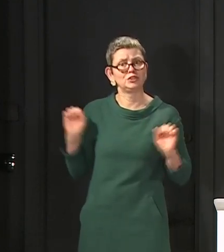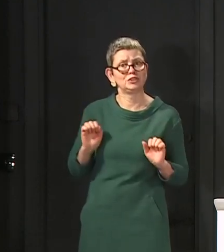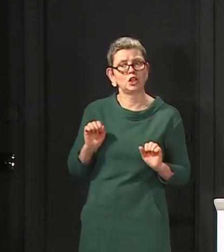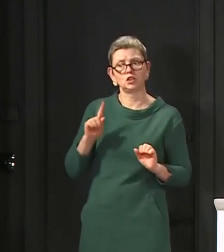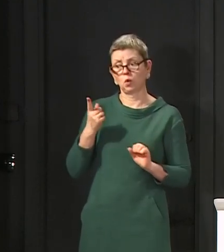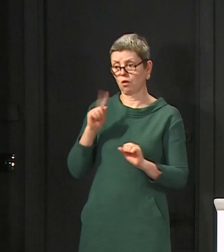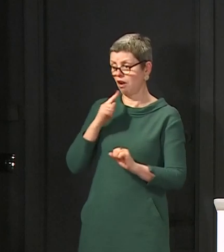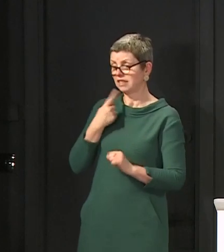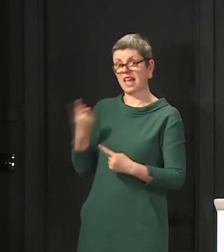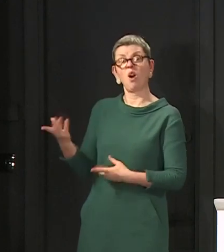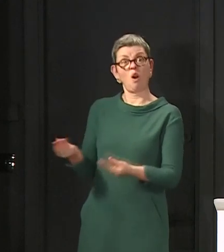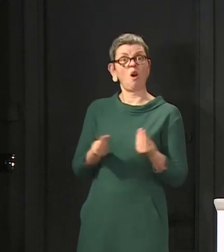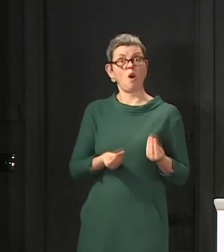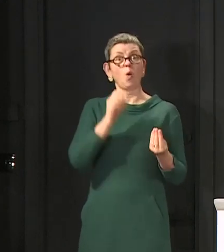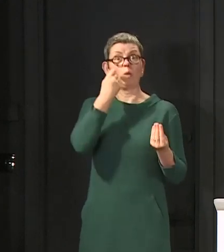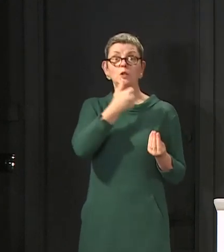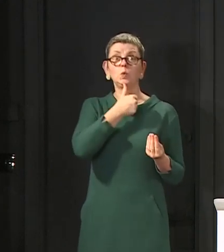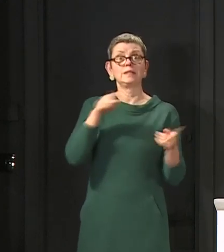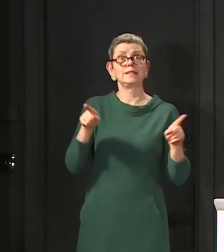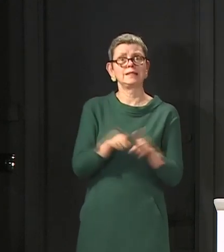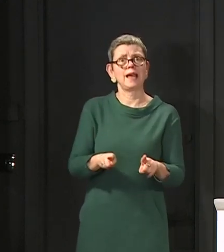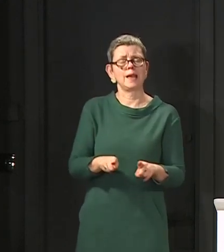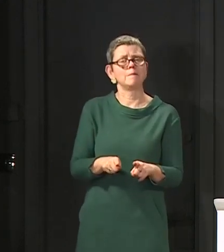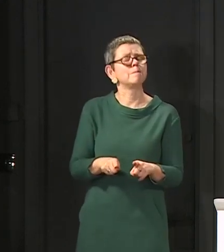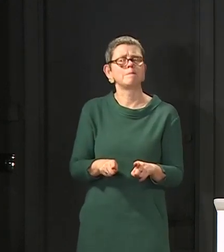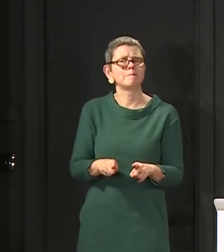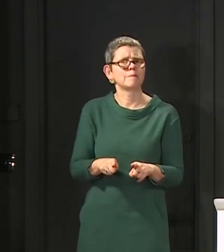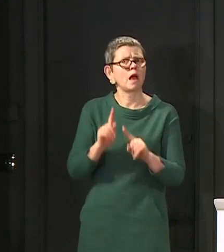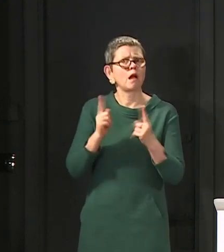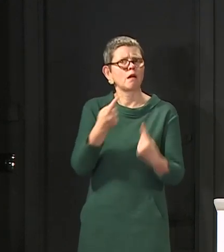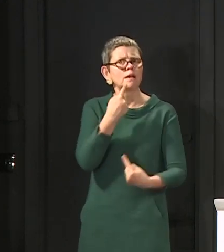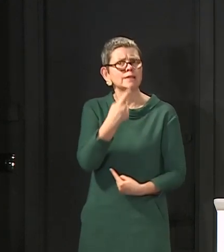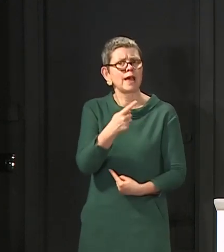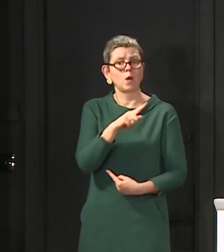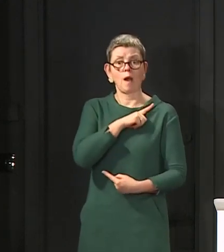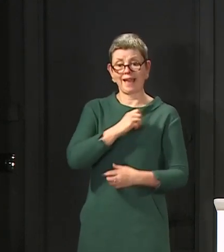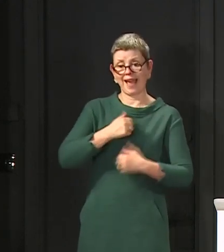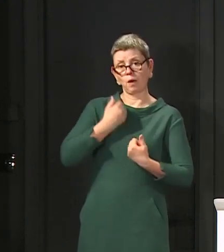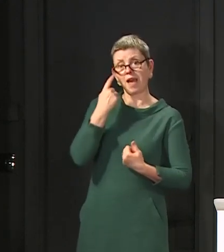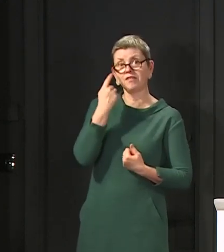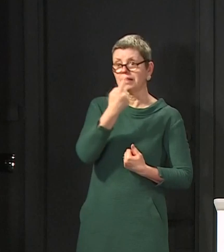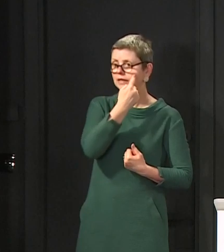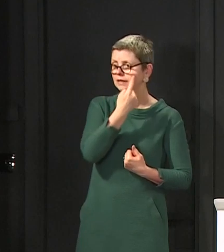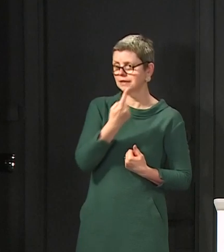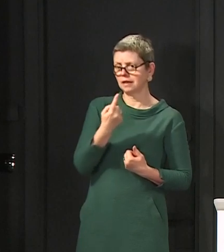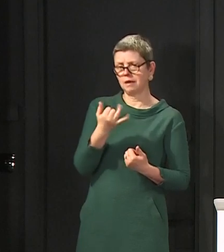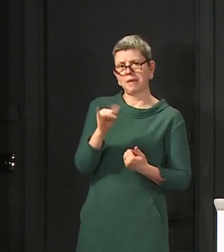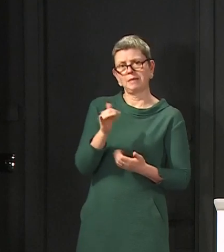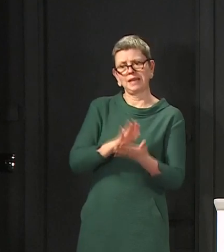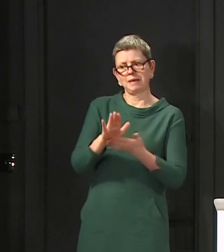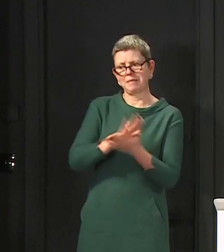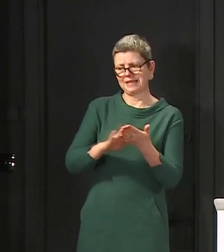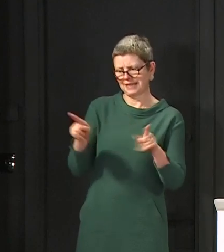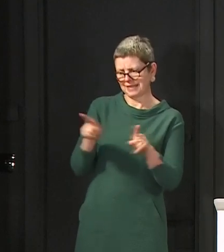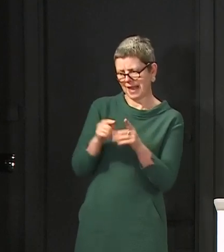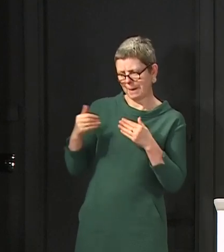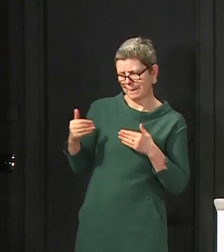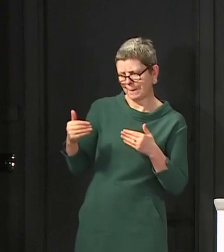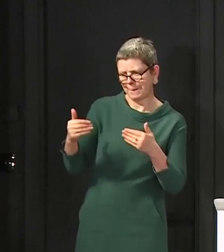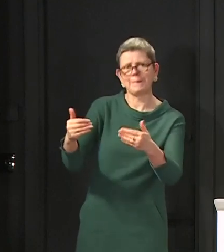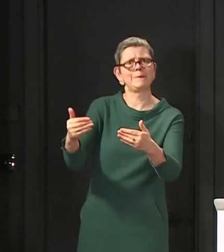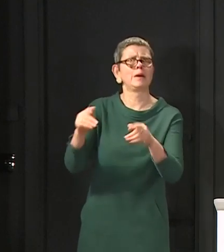adopt it for Scotland. And indeed, the evidence may well tell us that moving at exactly the same pace is not appropriate. But we